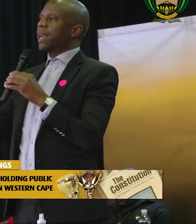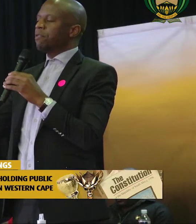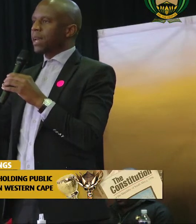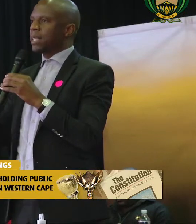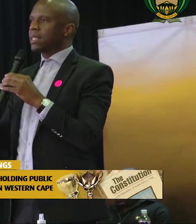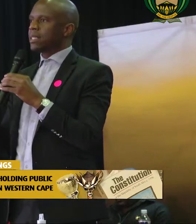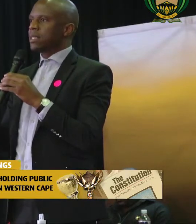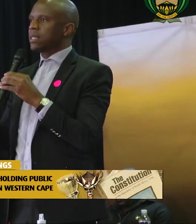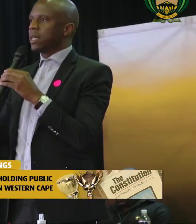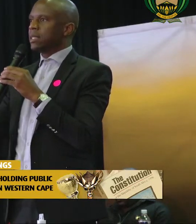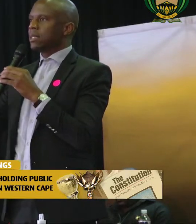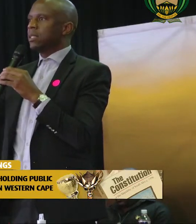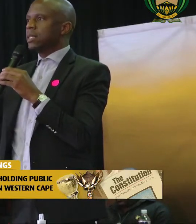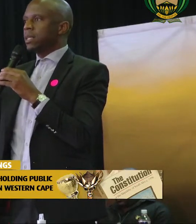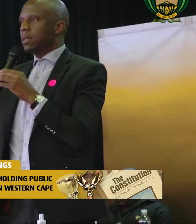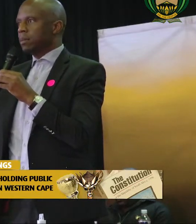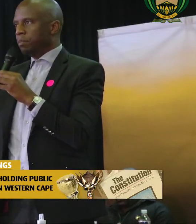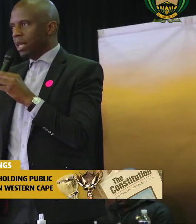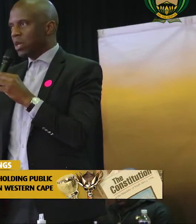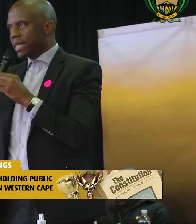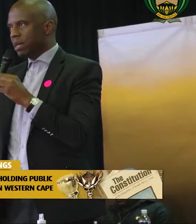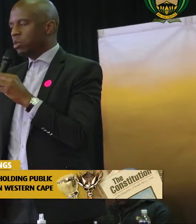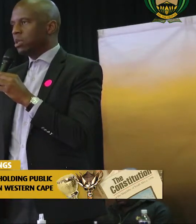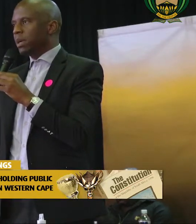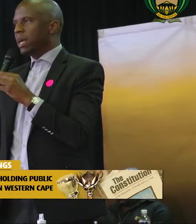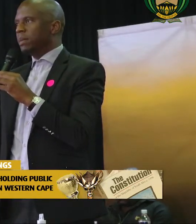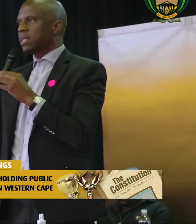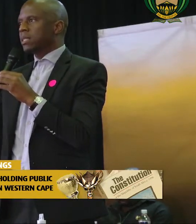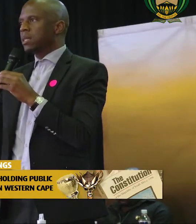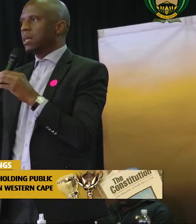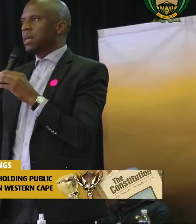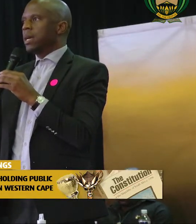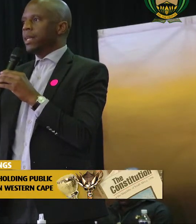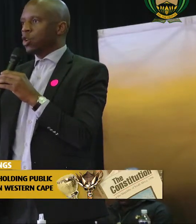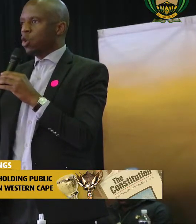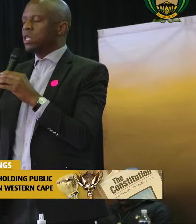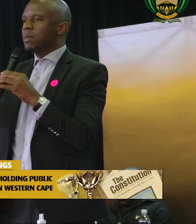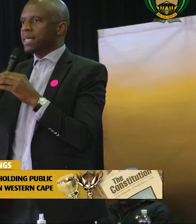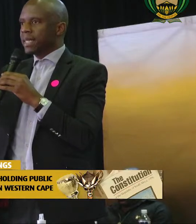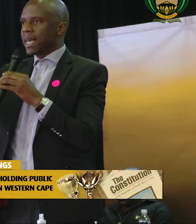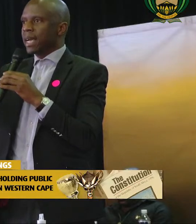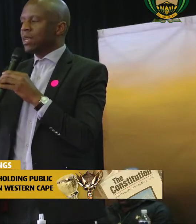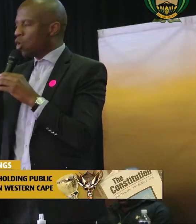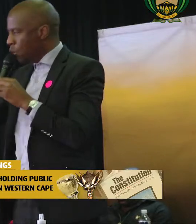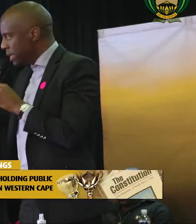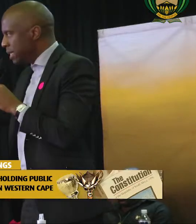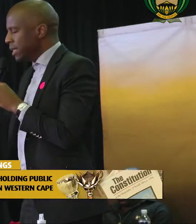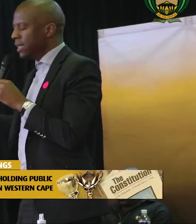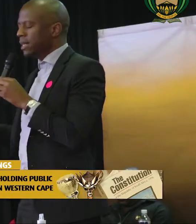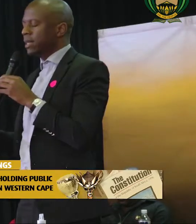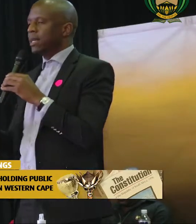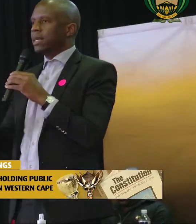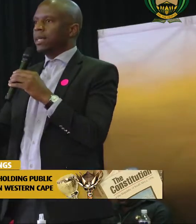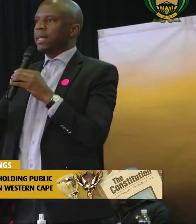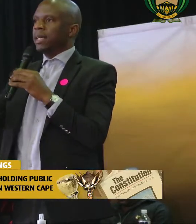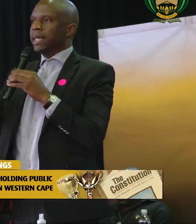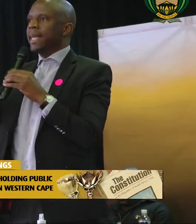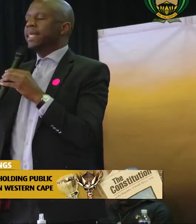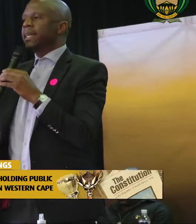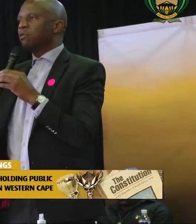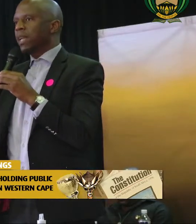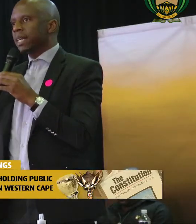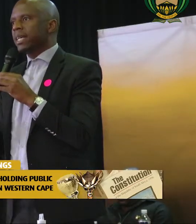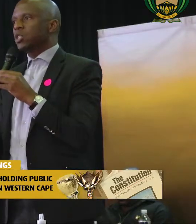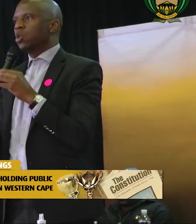received a reference that there's a bill was tabled in Parliament and the committee must interact. The committee